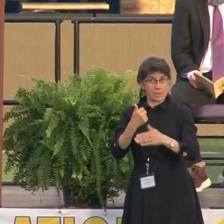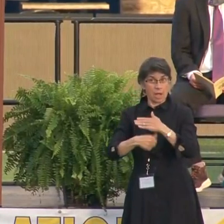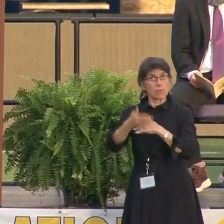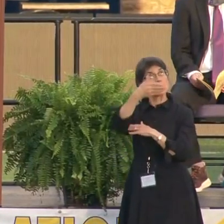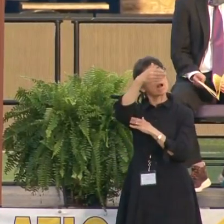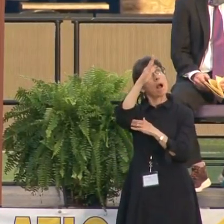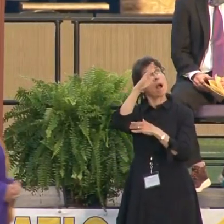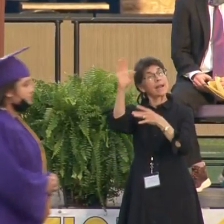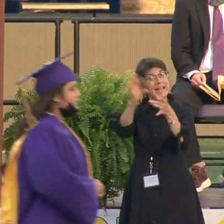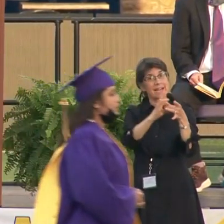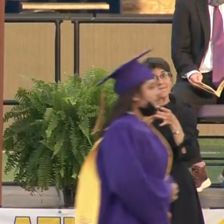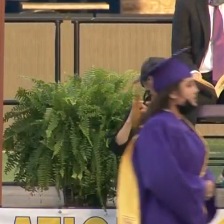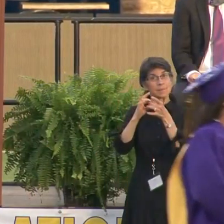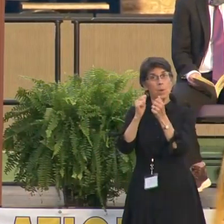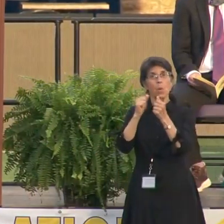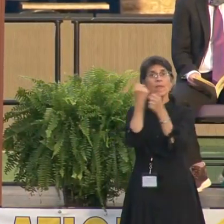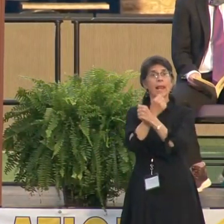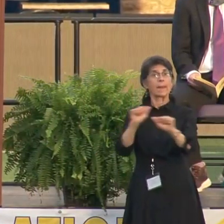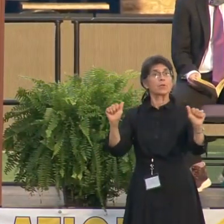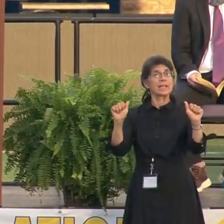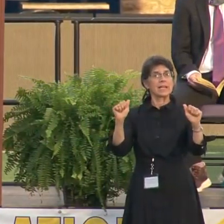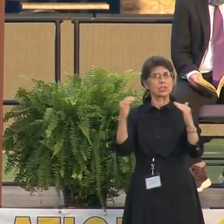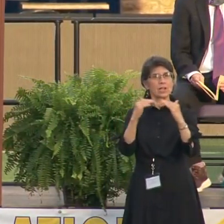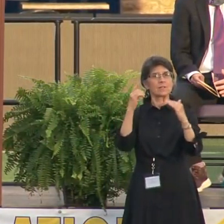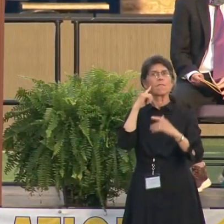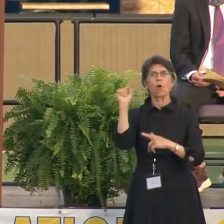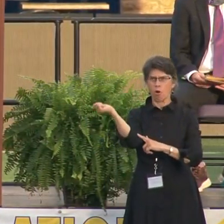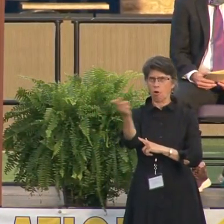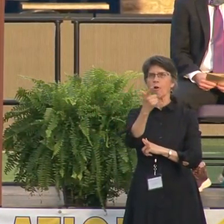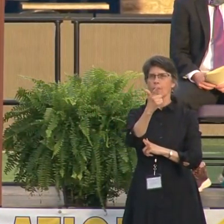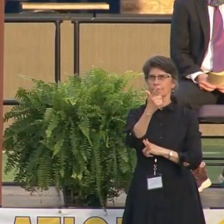God, indivisible, with liberty and justice for all.